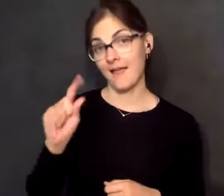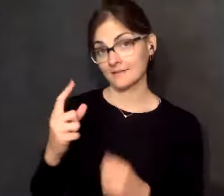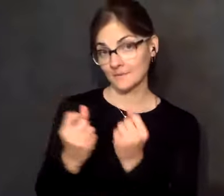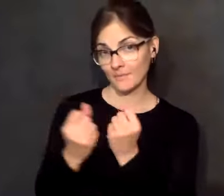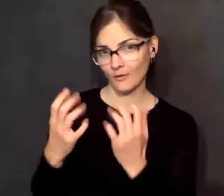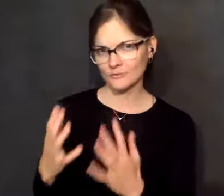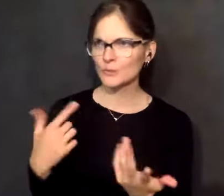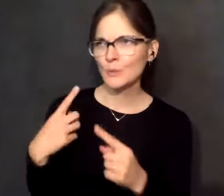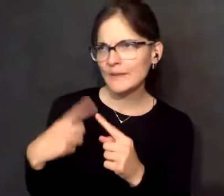anymore.